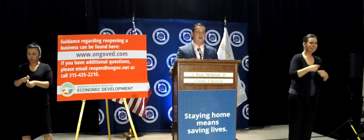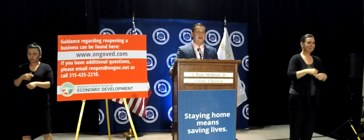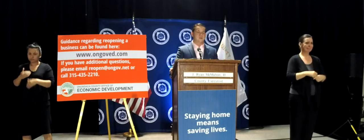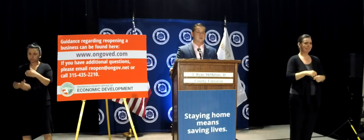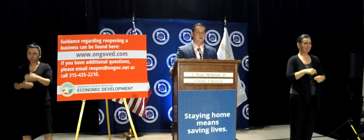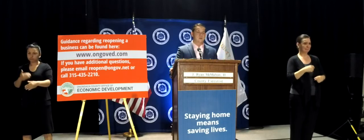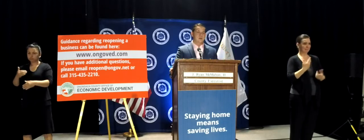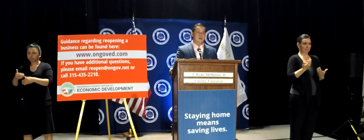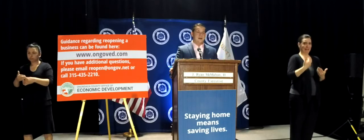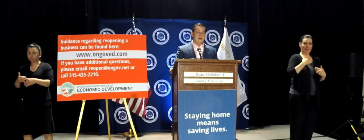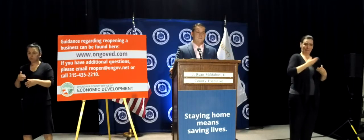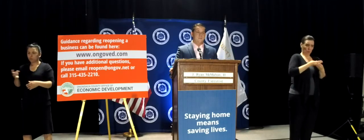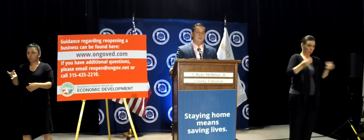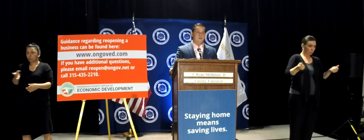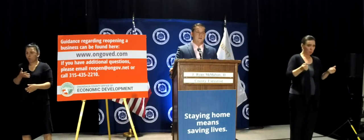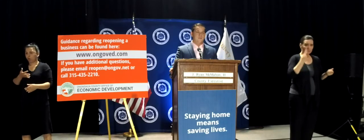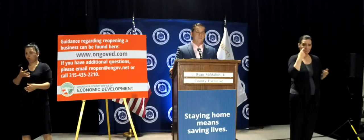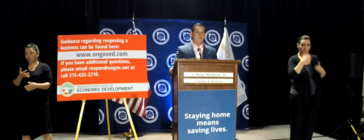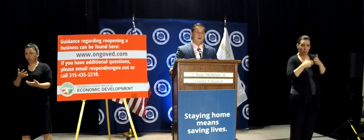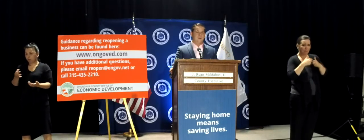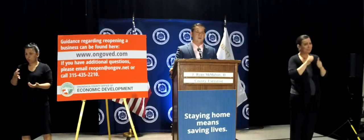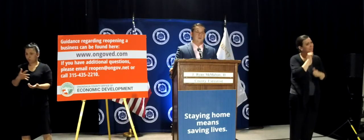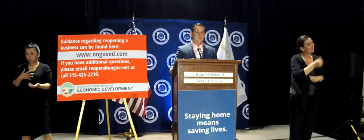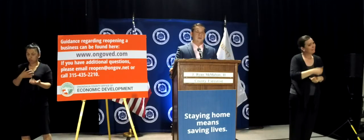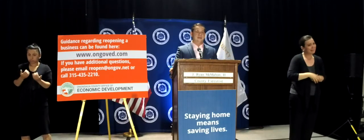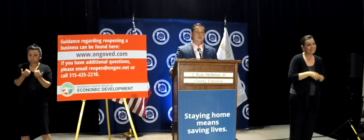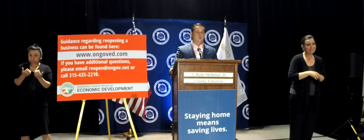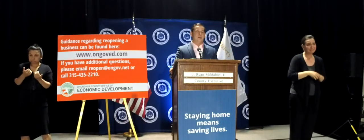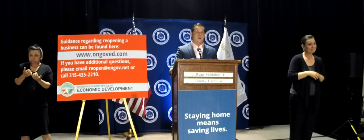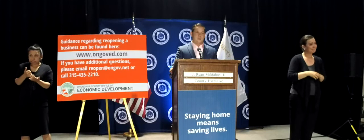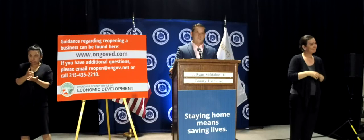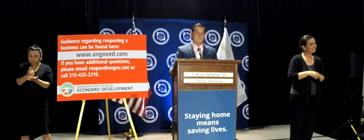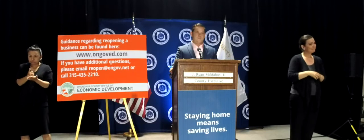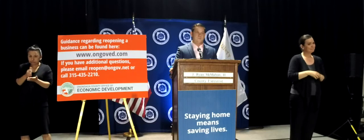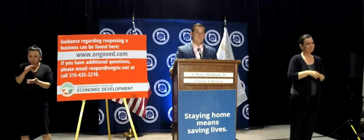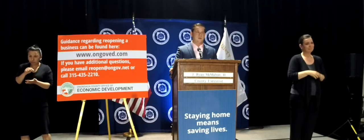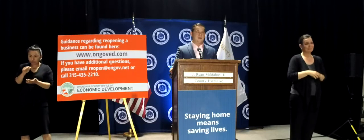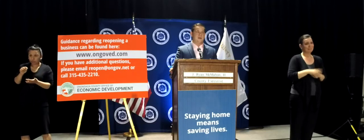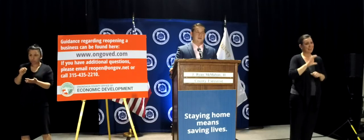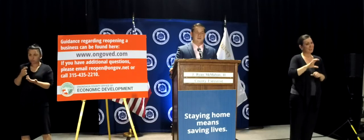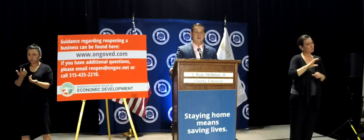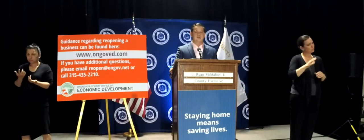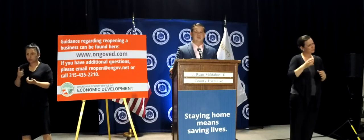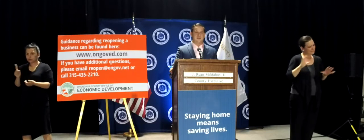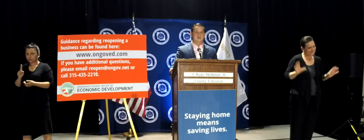has all the answers. But we need to do better.